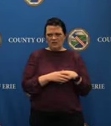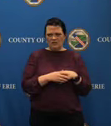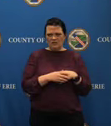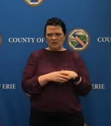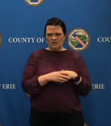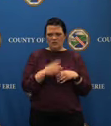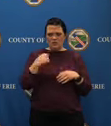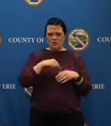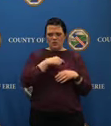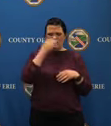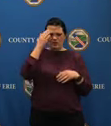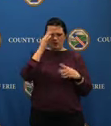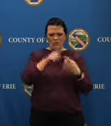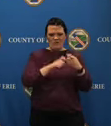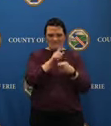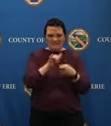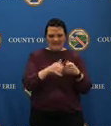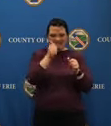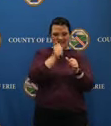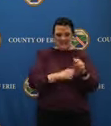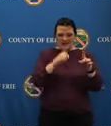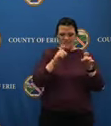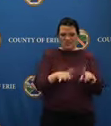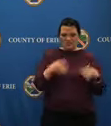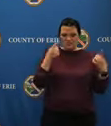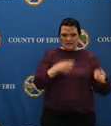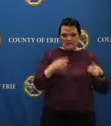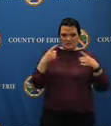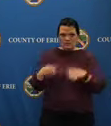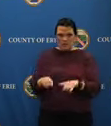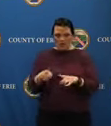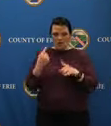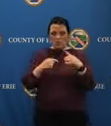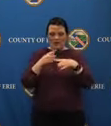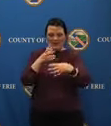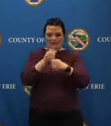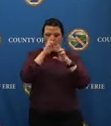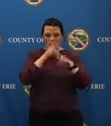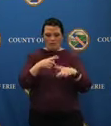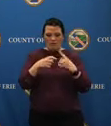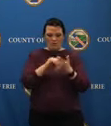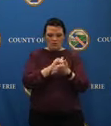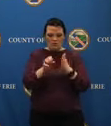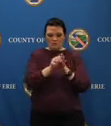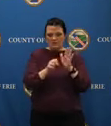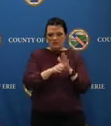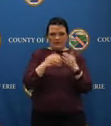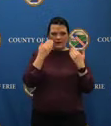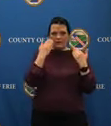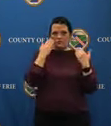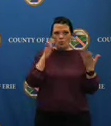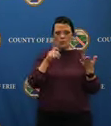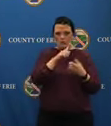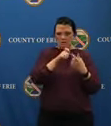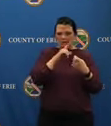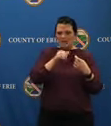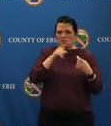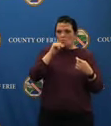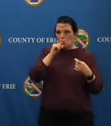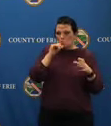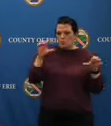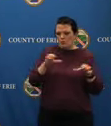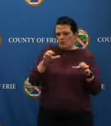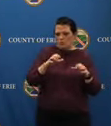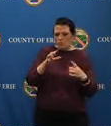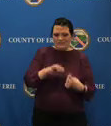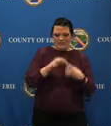We know exactly every test that's being done when we get the report from New York State. I don't know exactly who's doing each one of those other